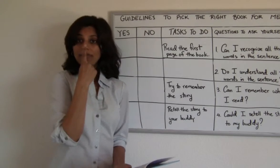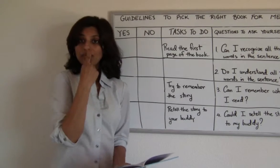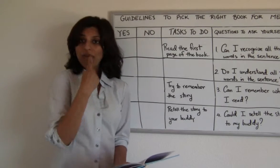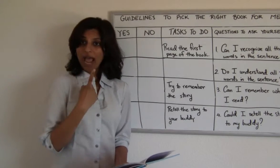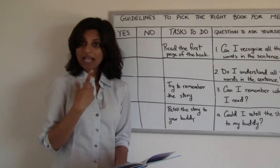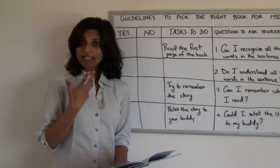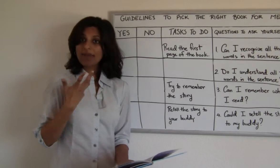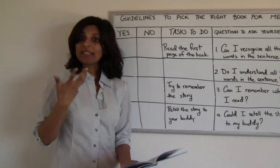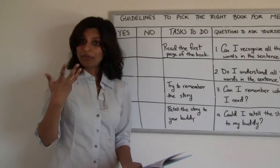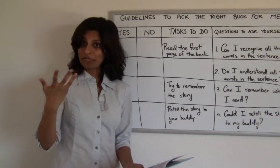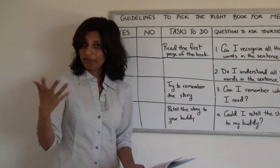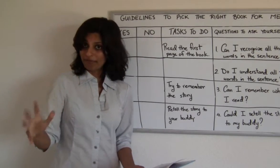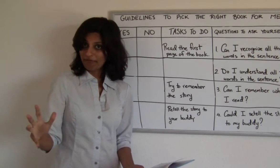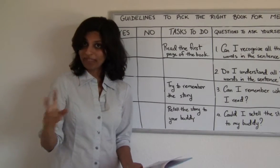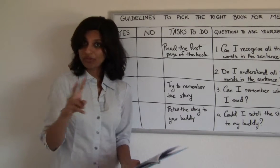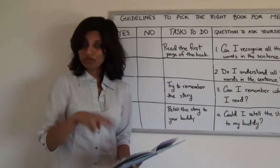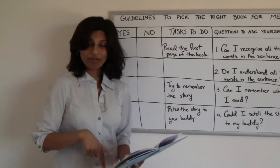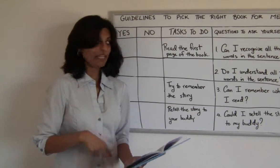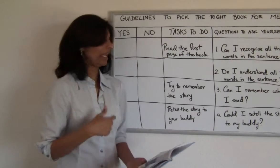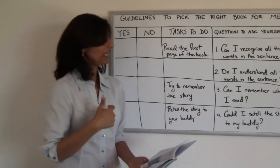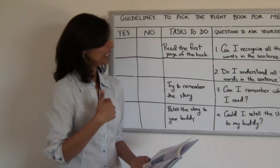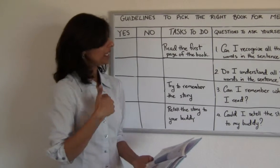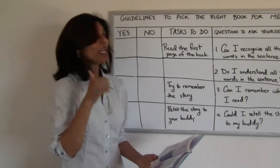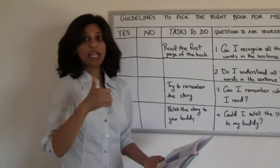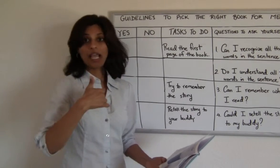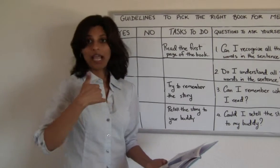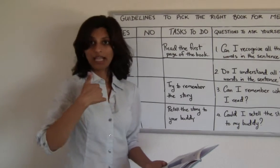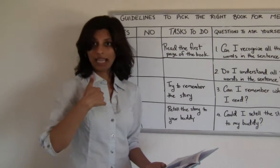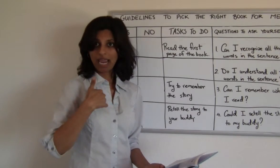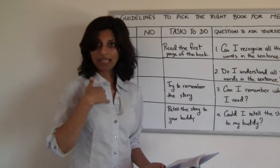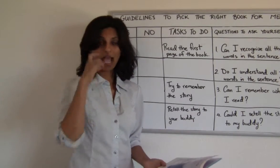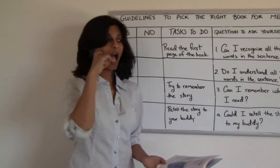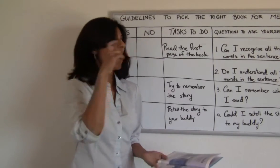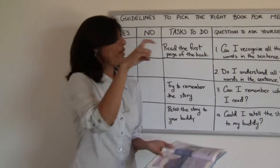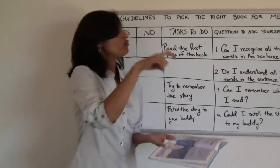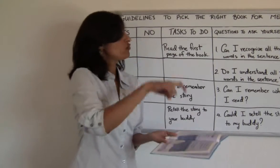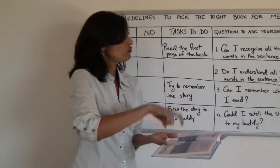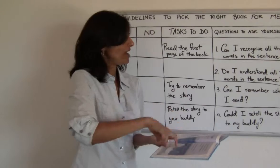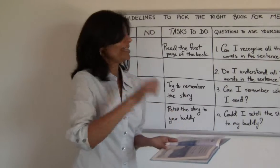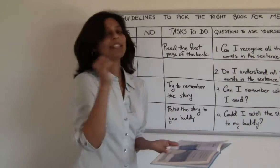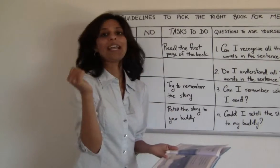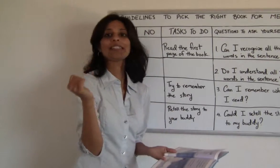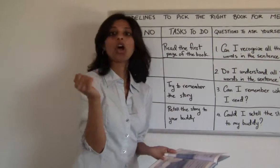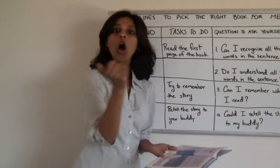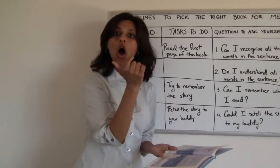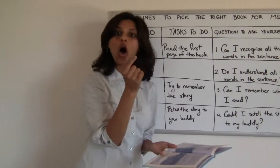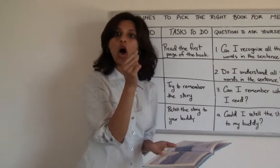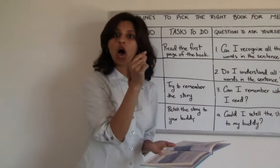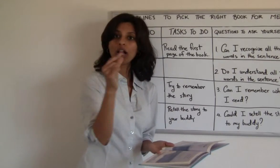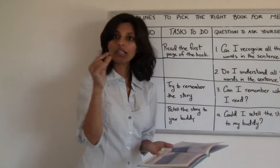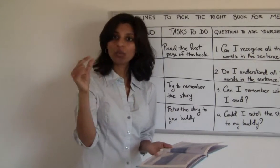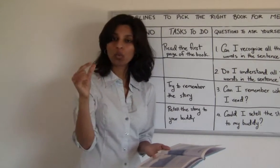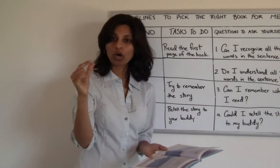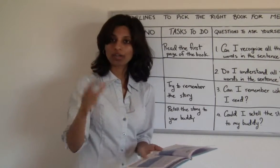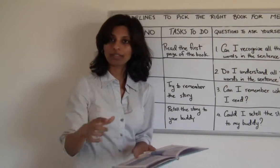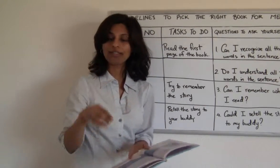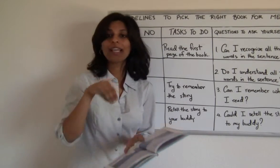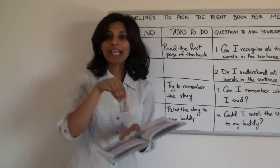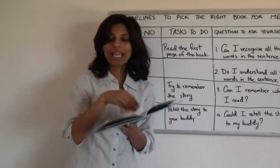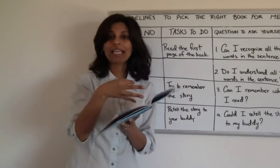to ask myself when I'm finished reading, can I recognize all the words in